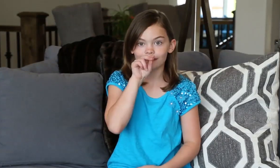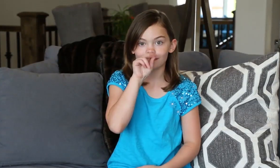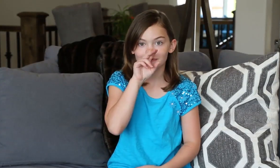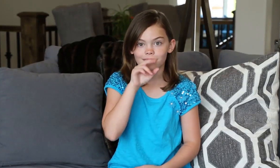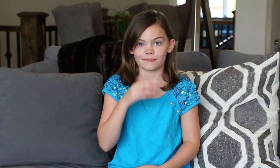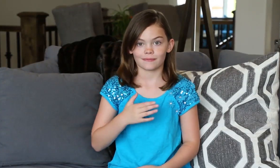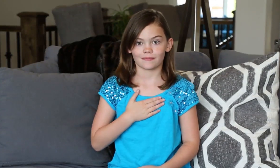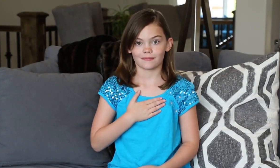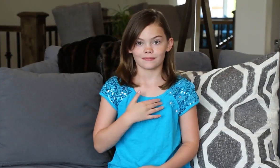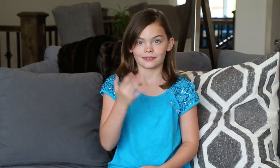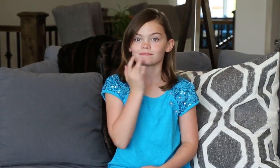duck, my favorite.